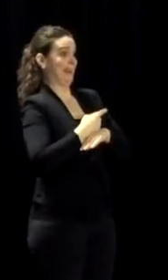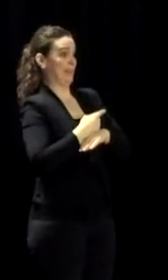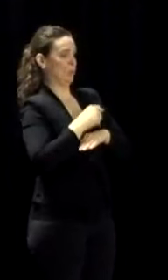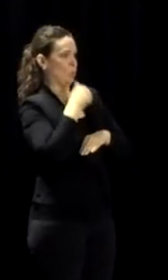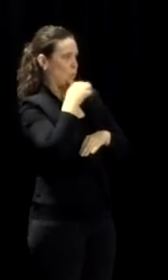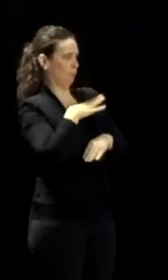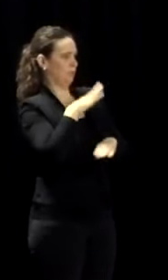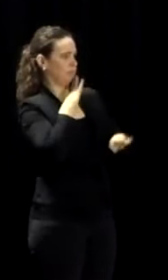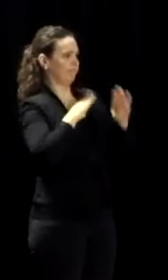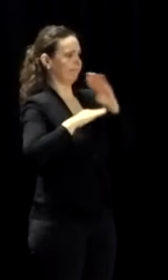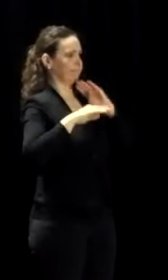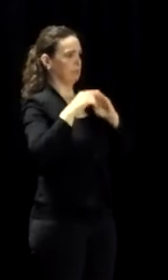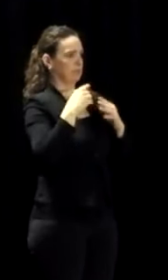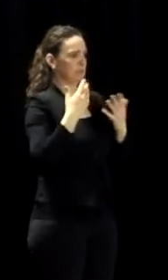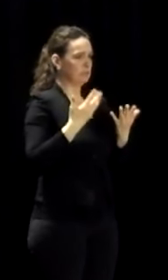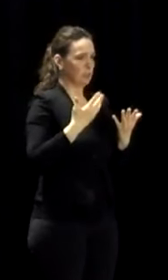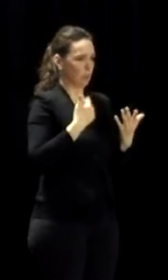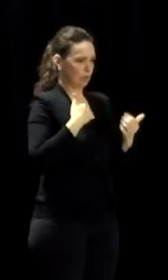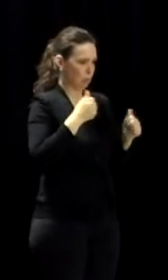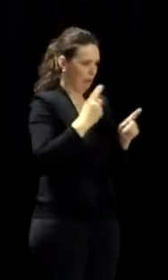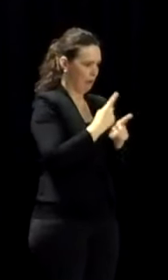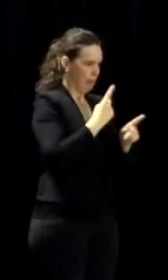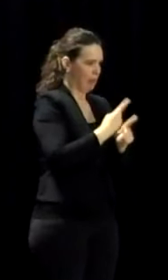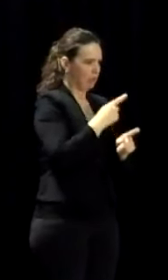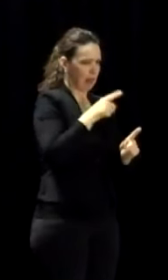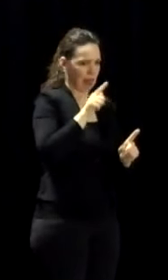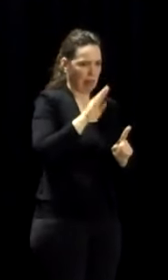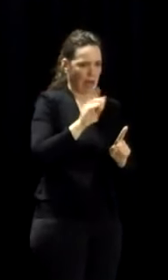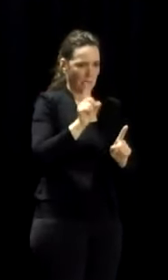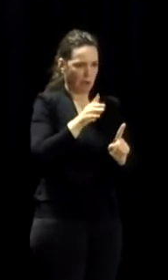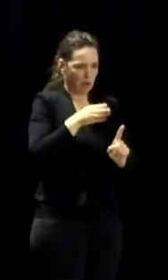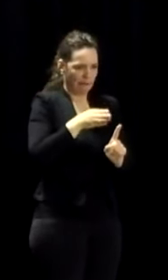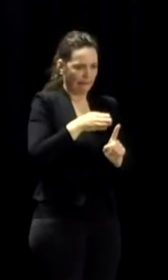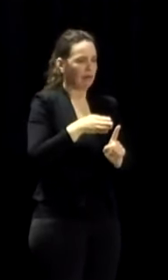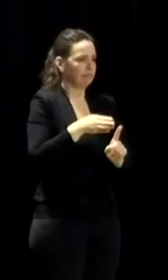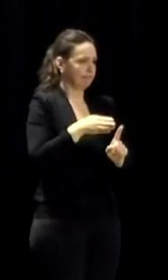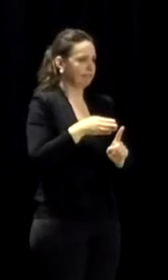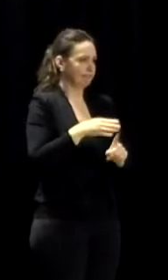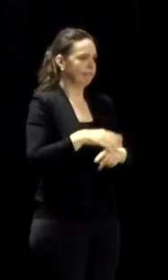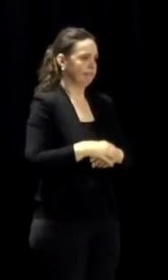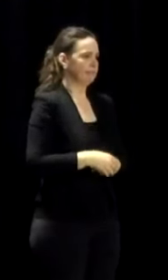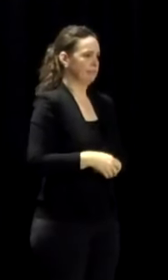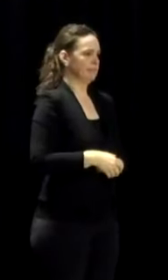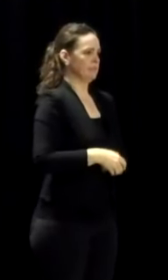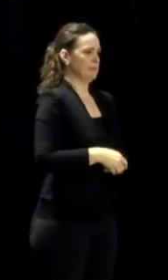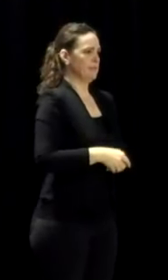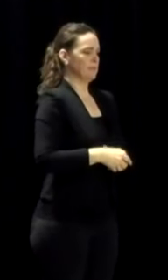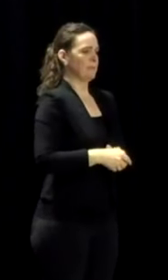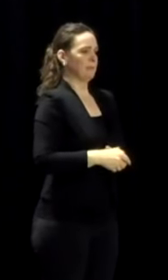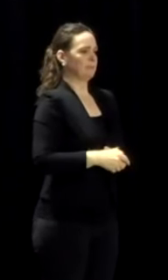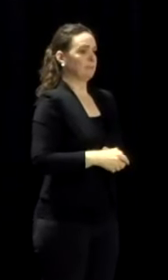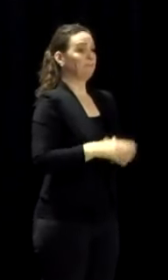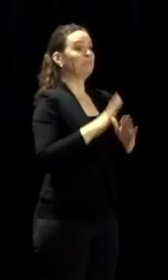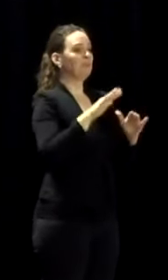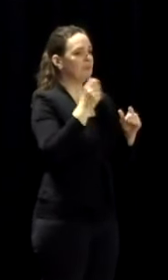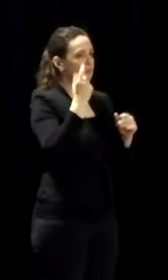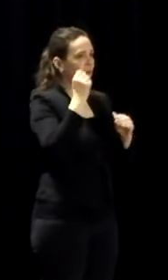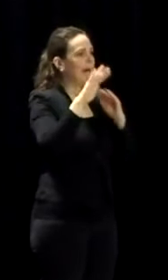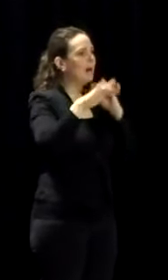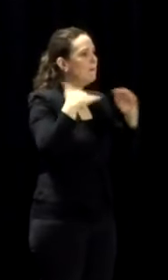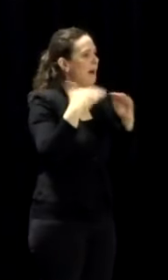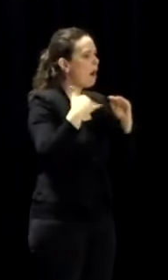try to figure it out. She didn't know, right? So I'm getting these emails. I'm responding to every one of them. I want to help everybody we can. Our staffs